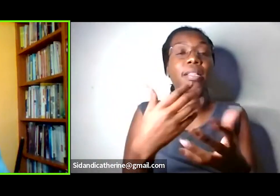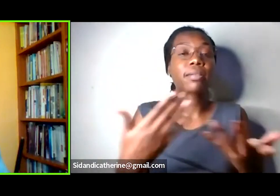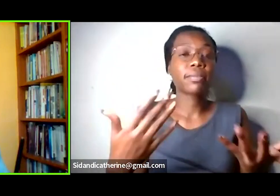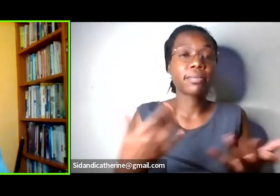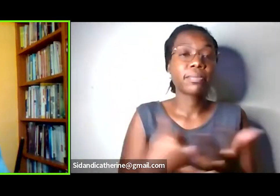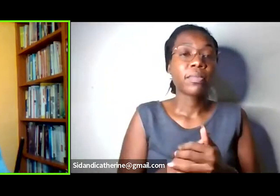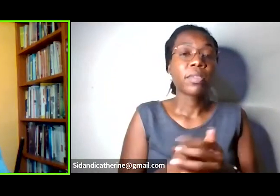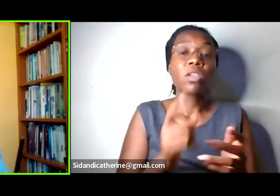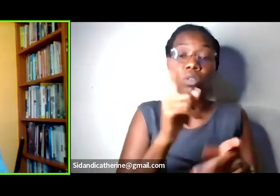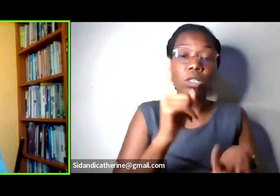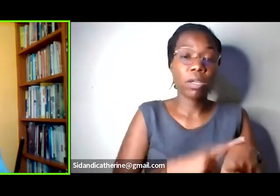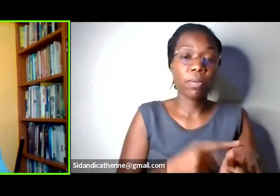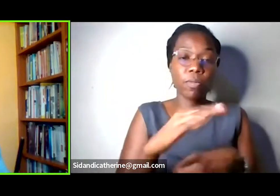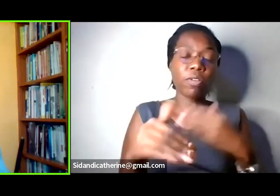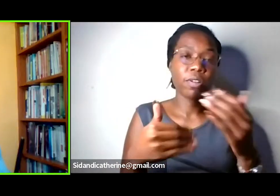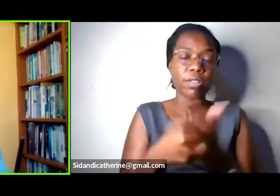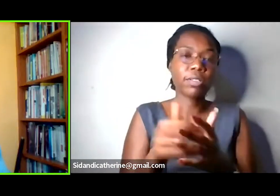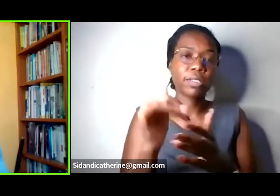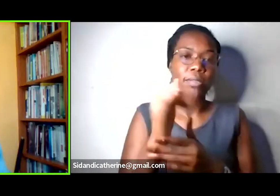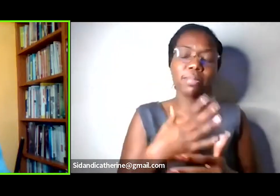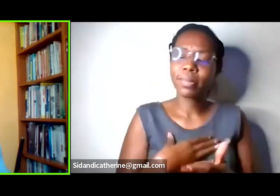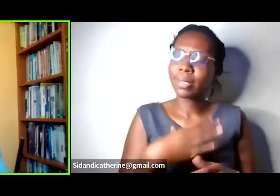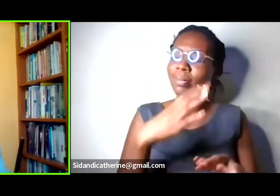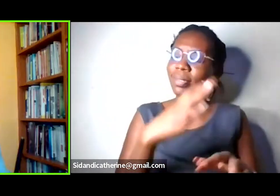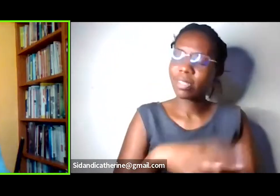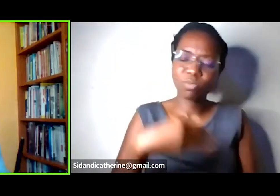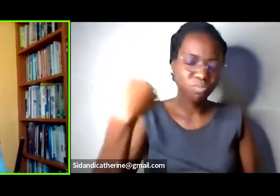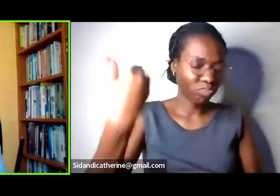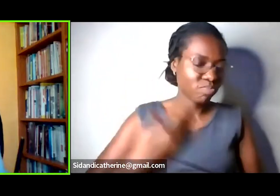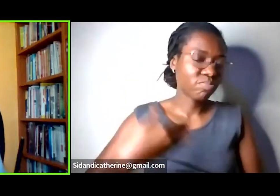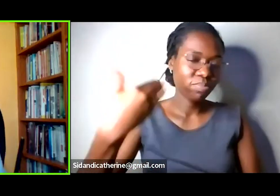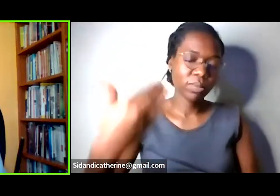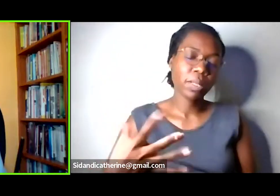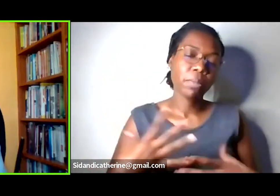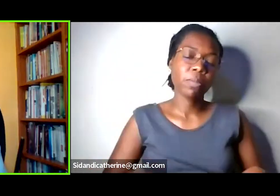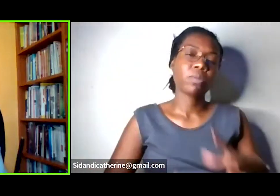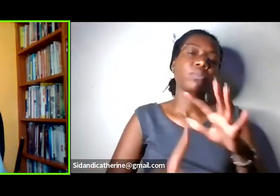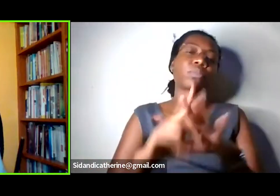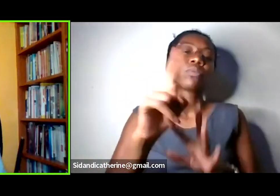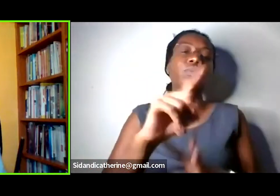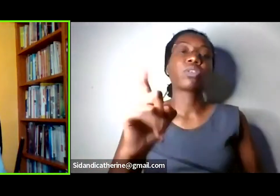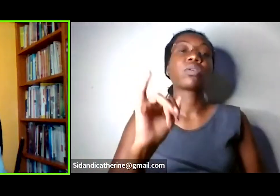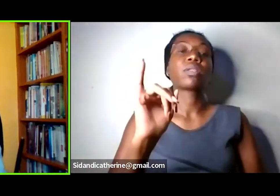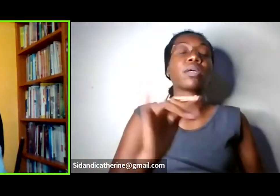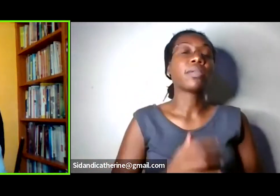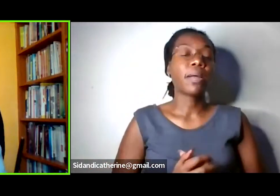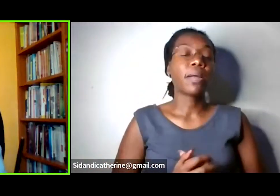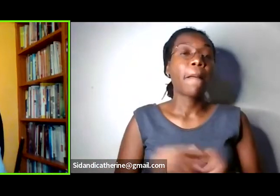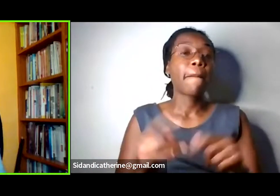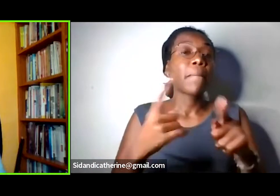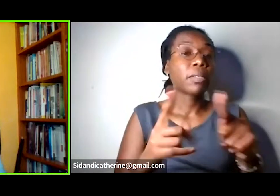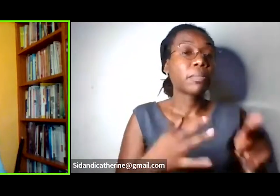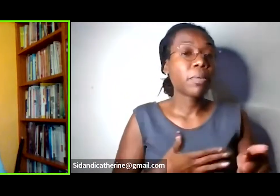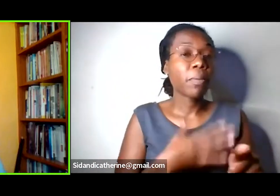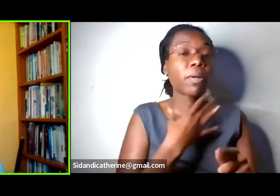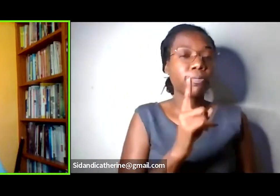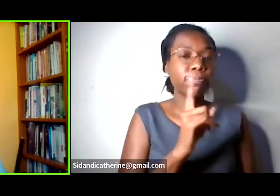So you can narrow it down to various segments, but you want to speak to them separately. It's like in a